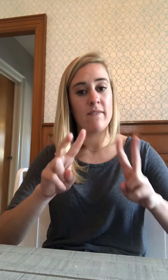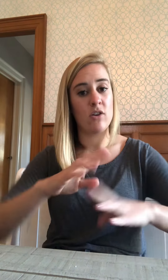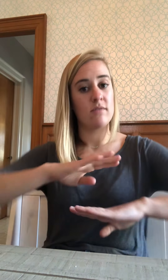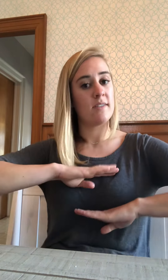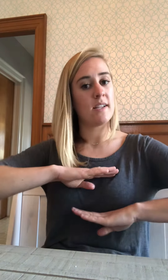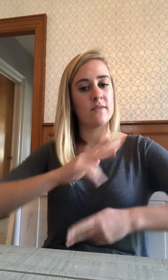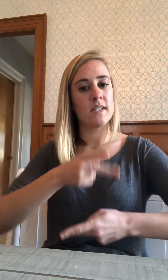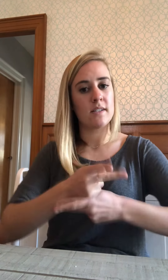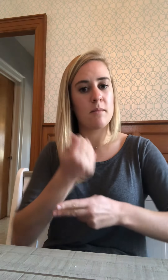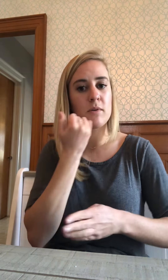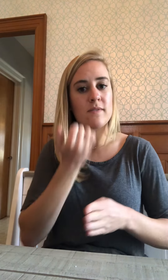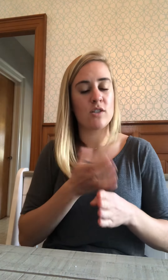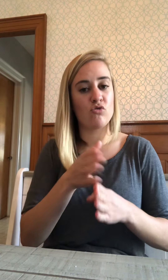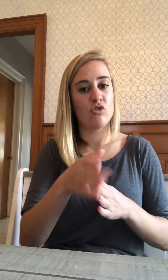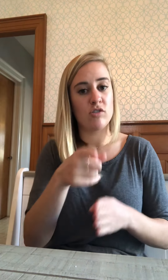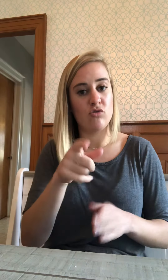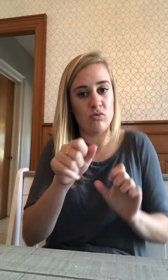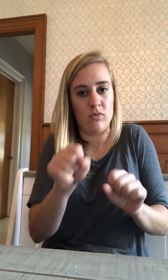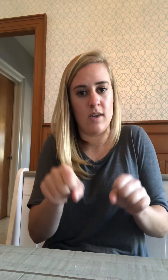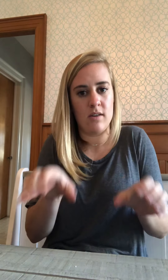of dentistry that you can do if you